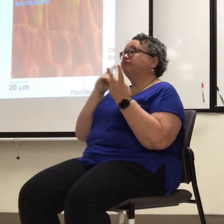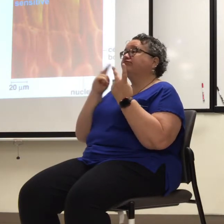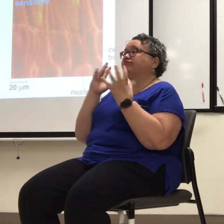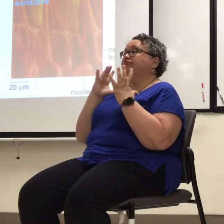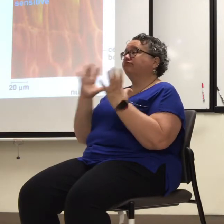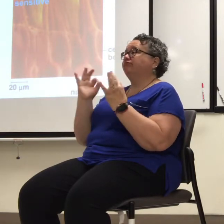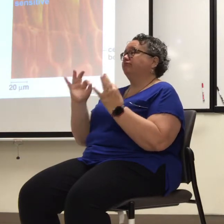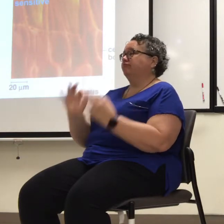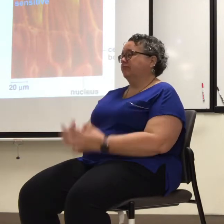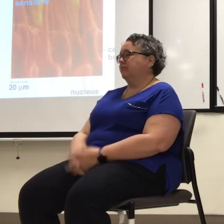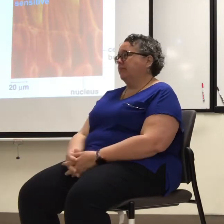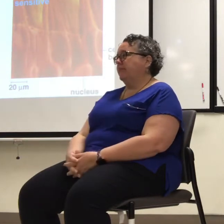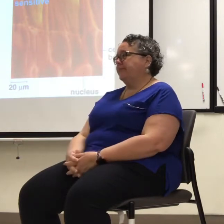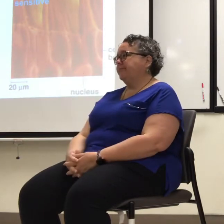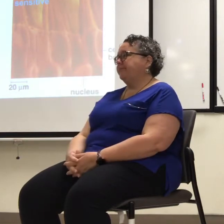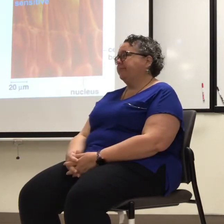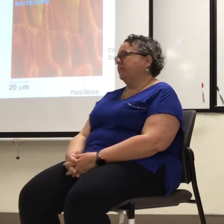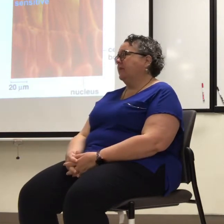Requires